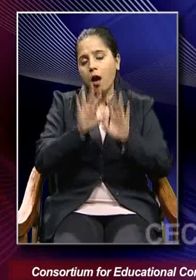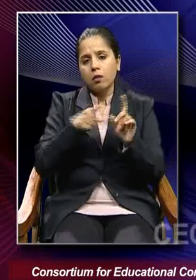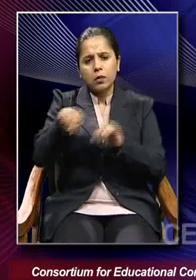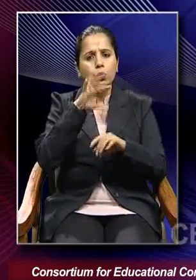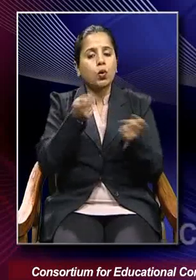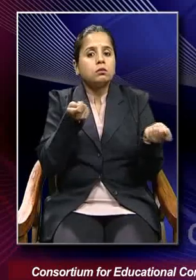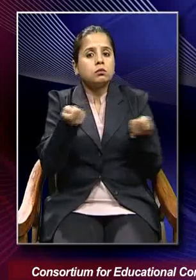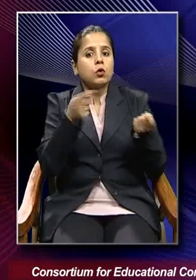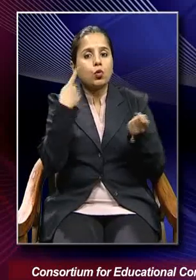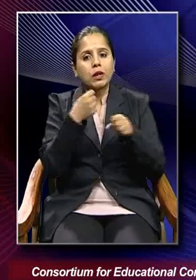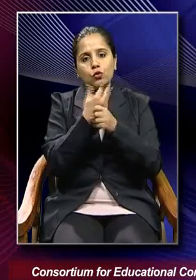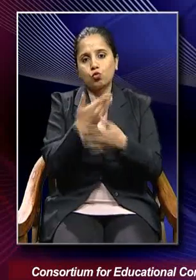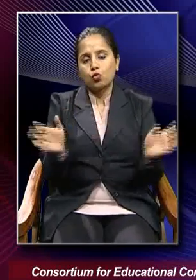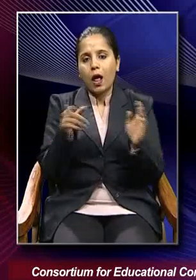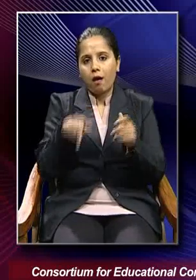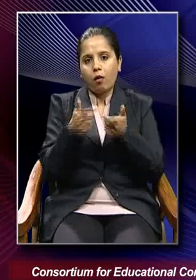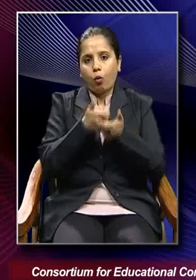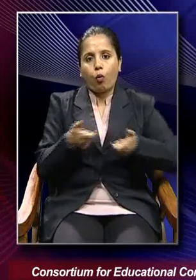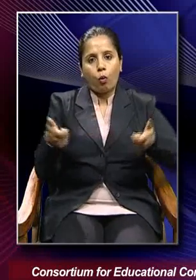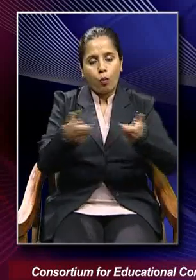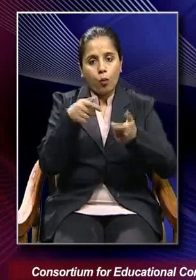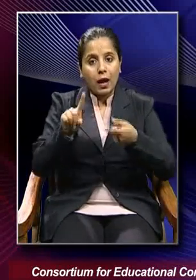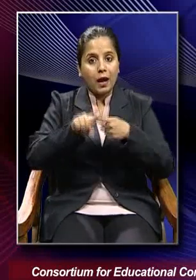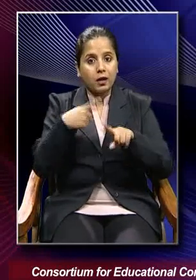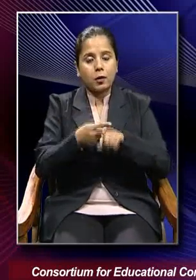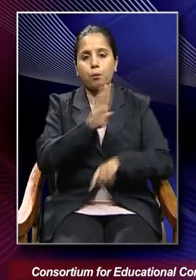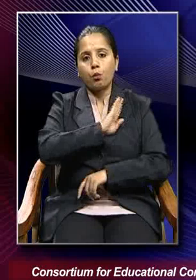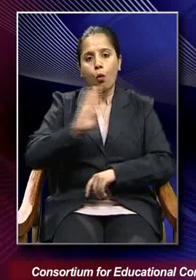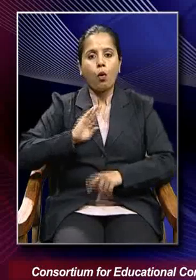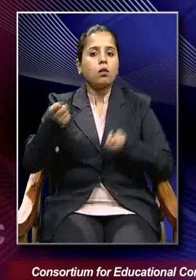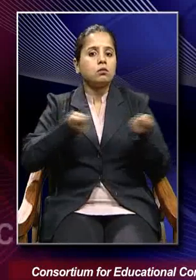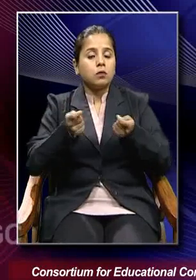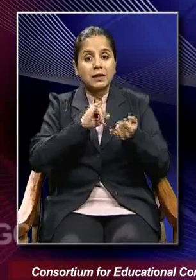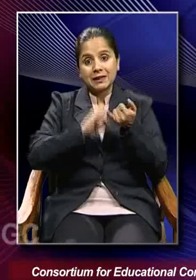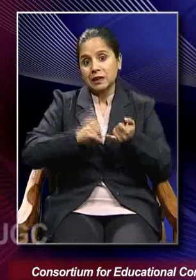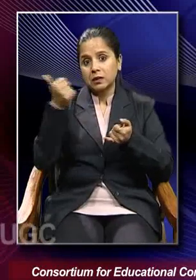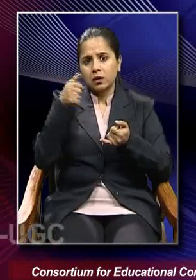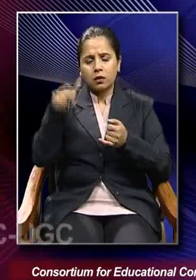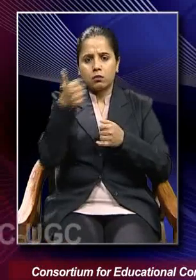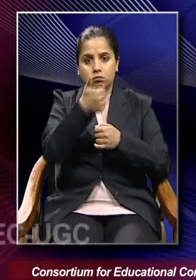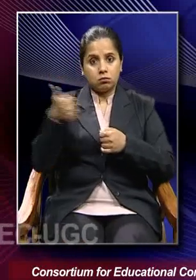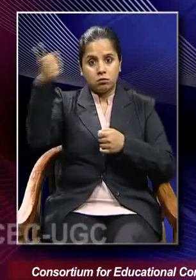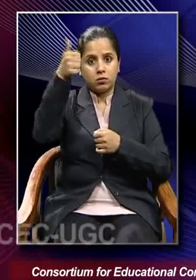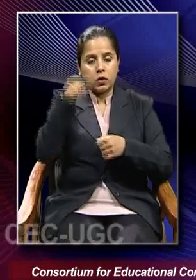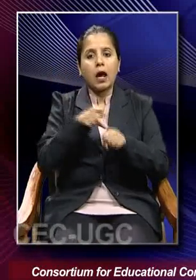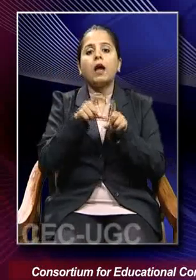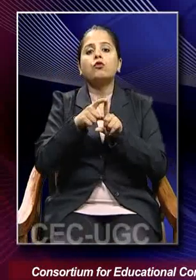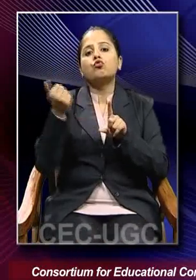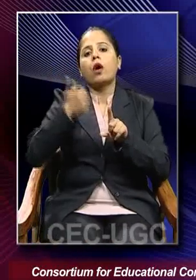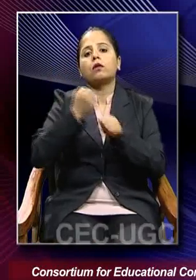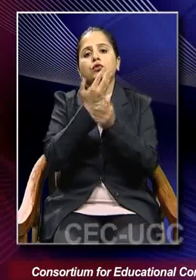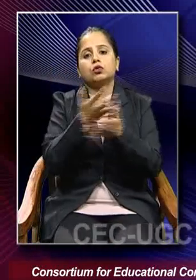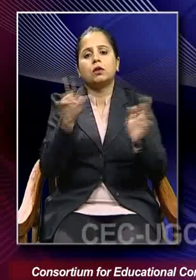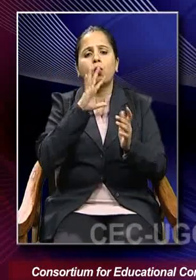governed by the General Conference and the Executive Board. The Secretariat, headed by the Director General, implements